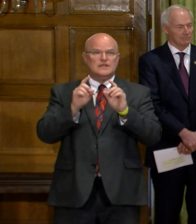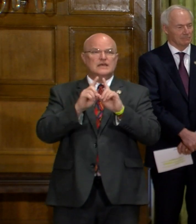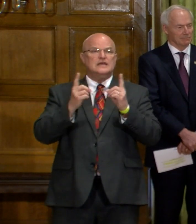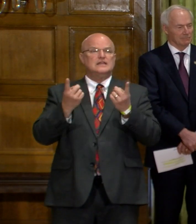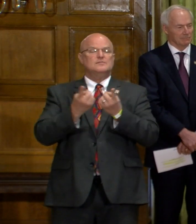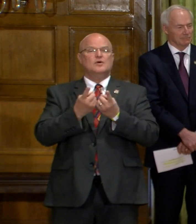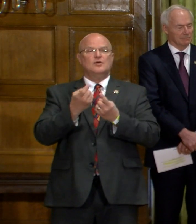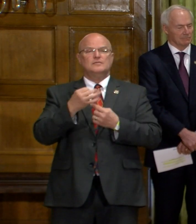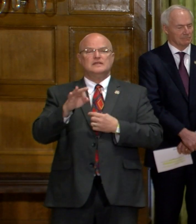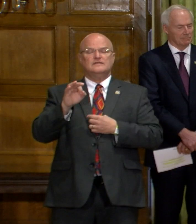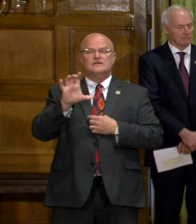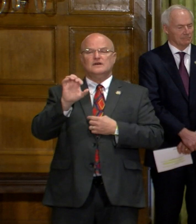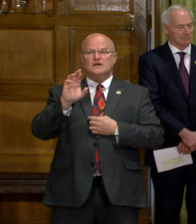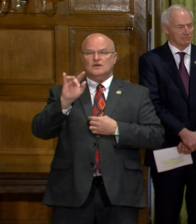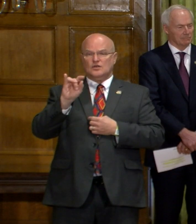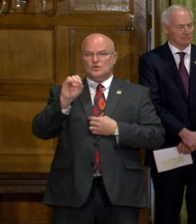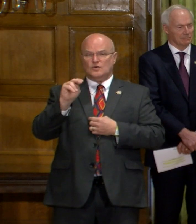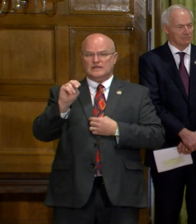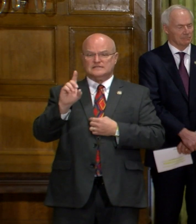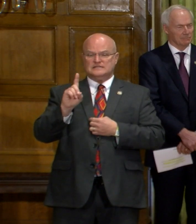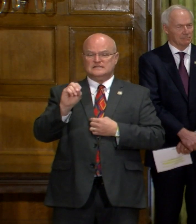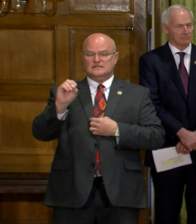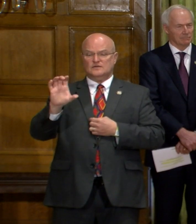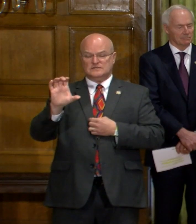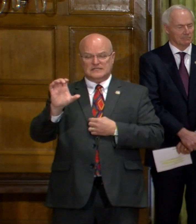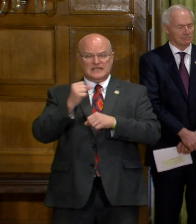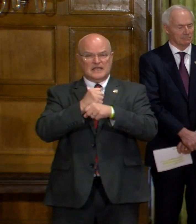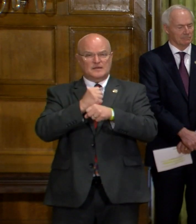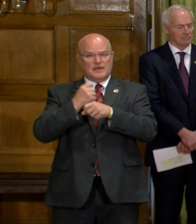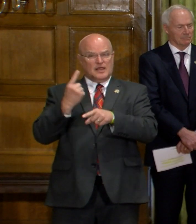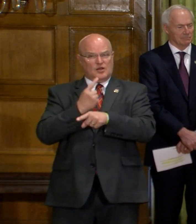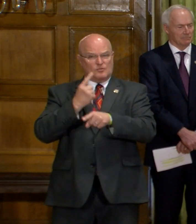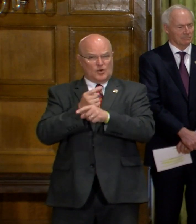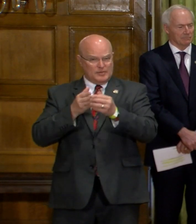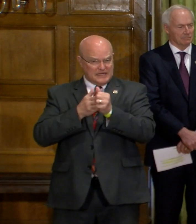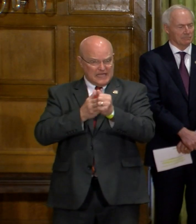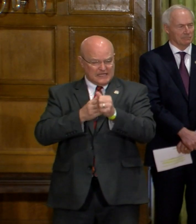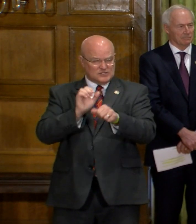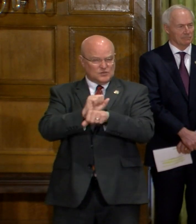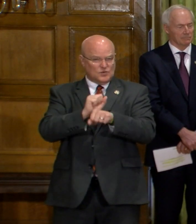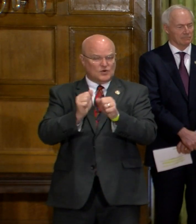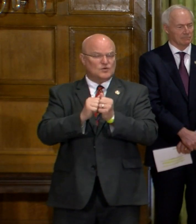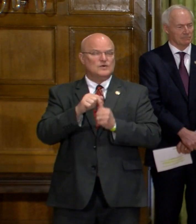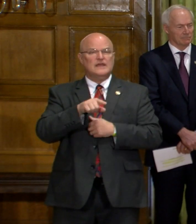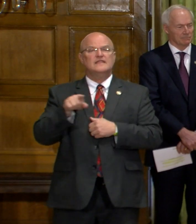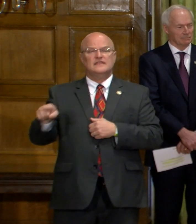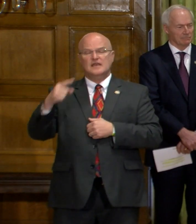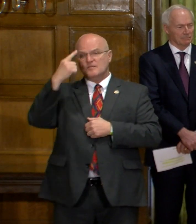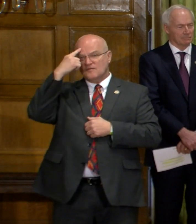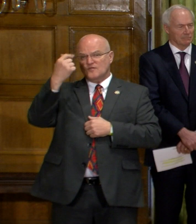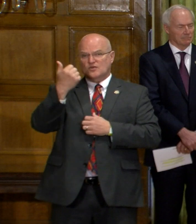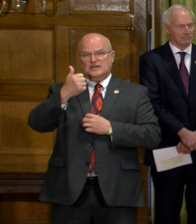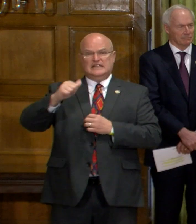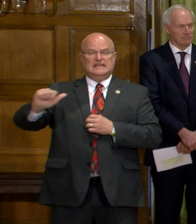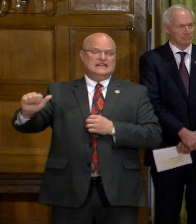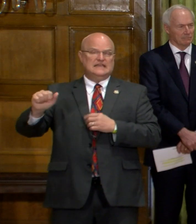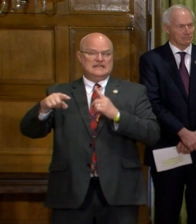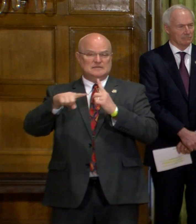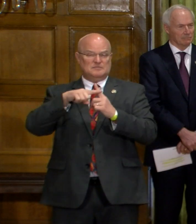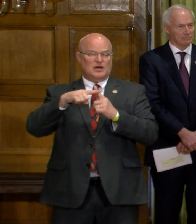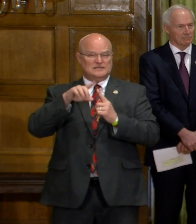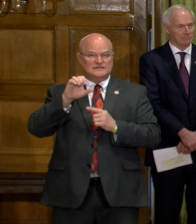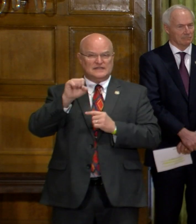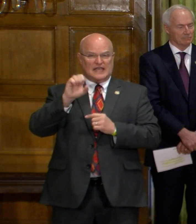of Corrections and make appropriate guidance and work with them for any